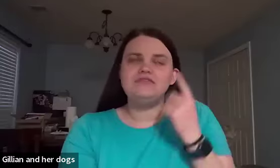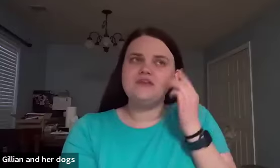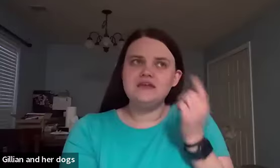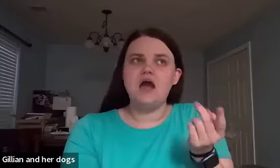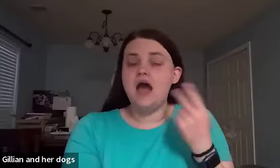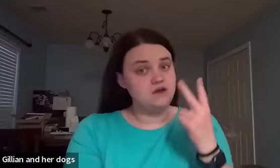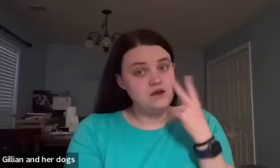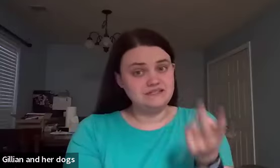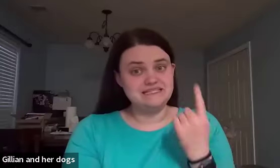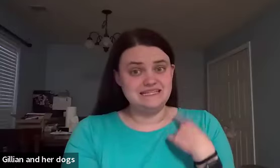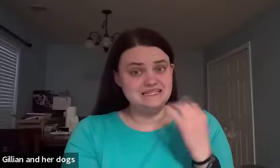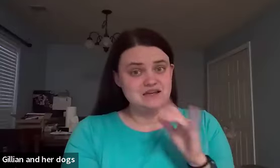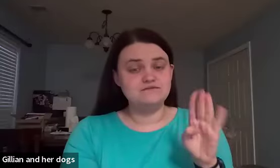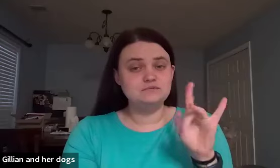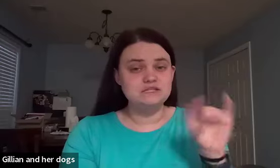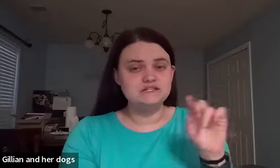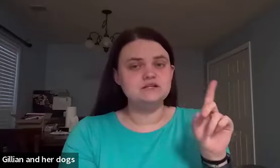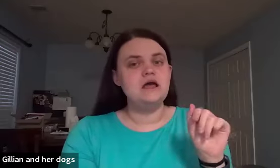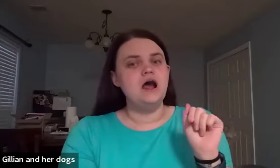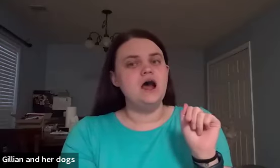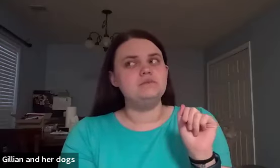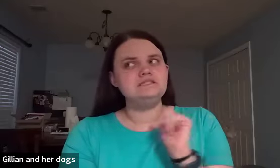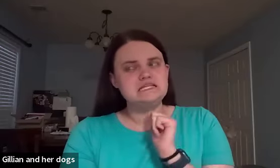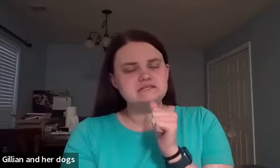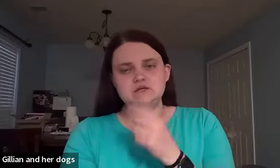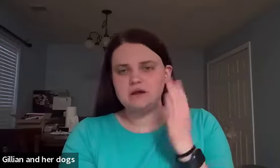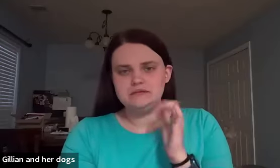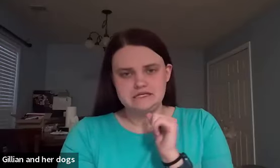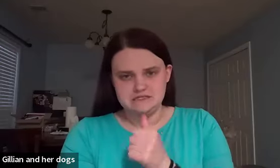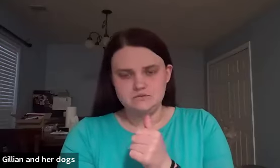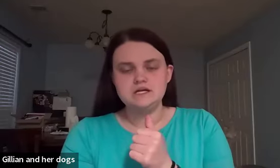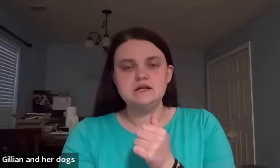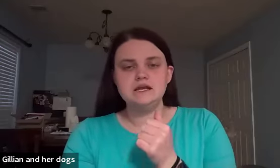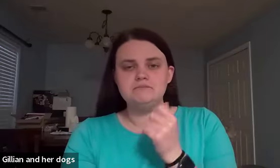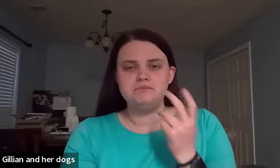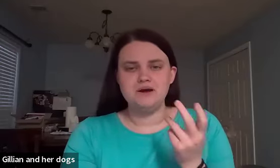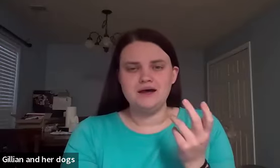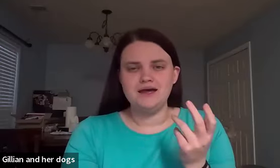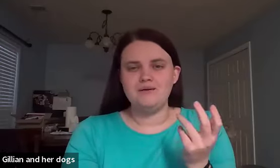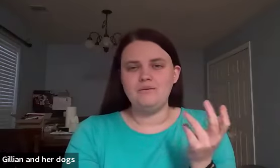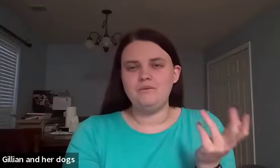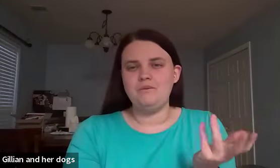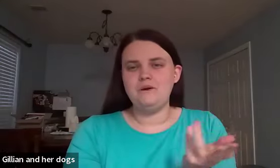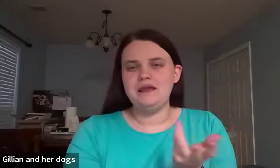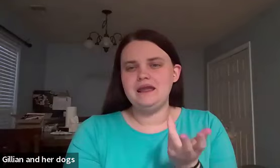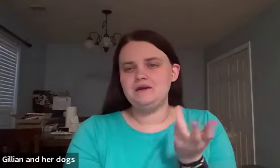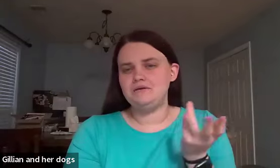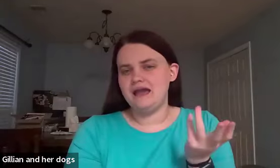I think I've not really seen a sign for blizzard. Doesn't mean there probably isn't one, but we don't